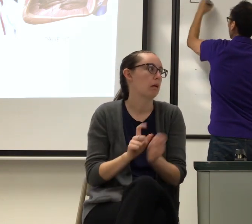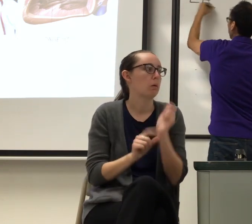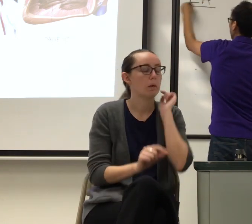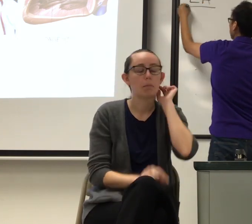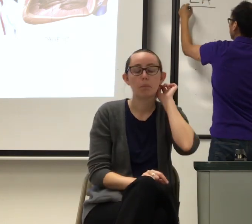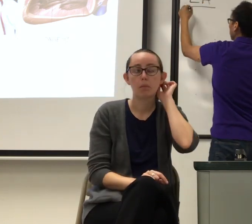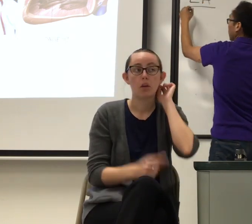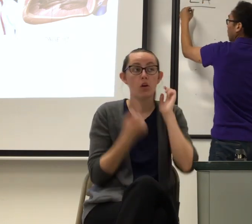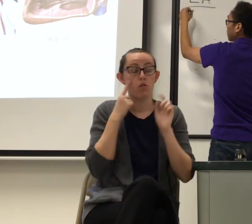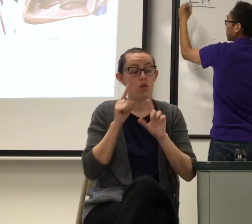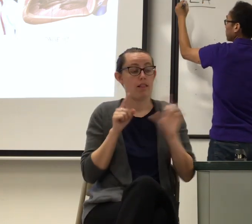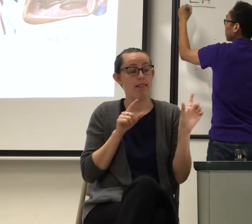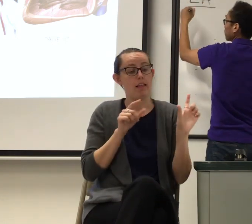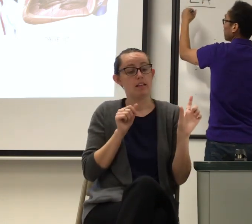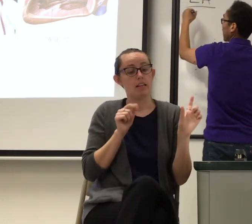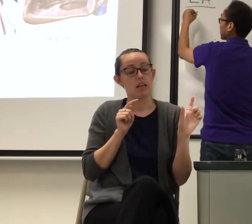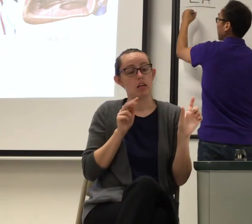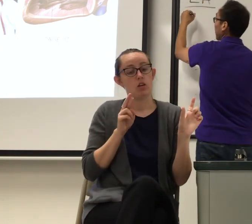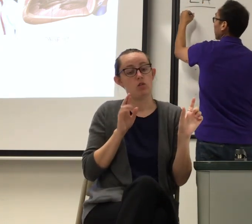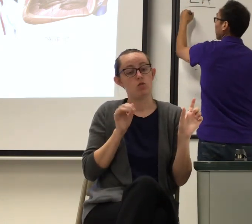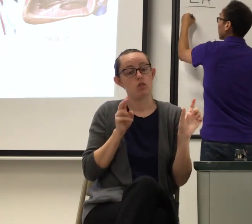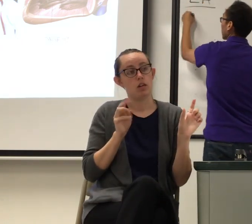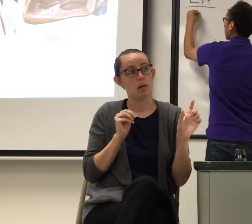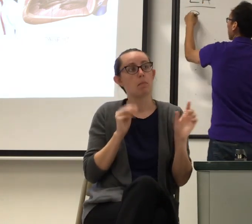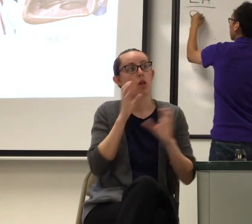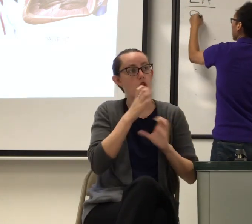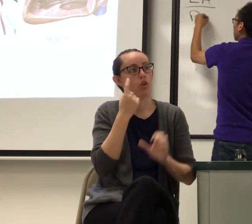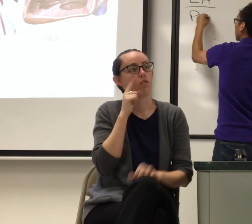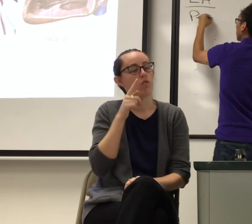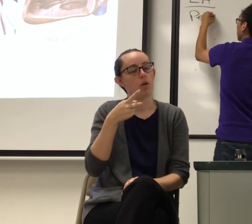So for the left atrium, still look for pectinate.